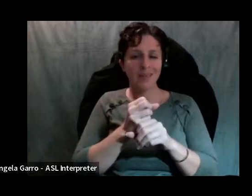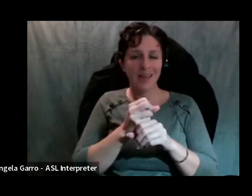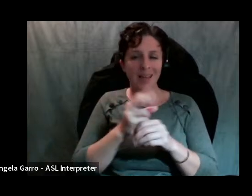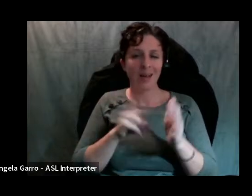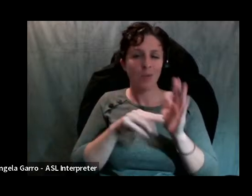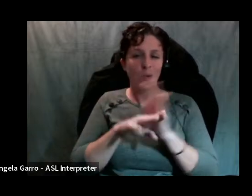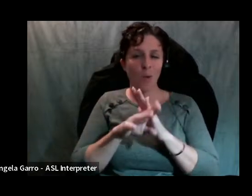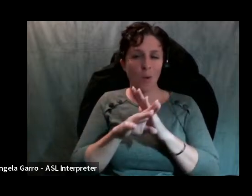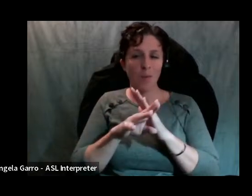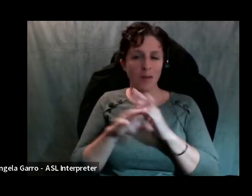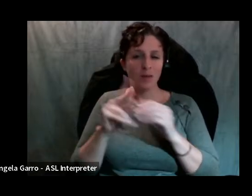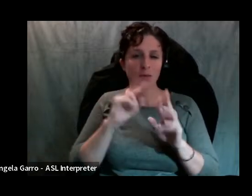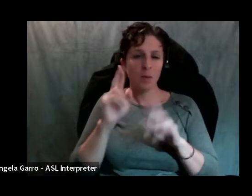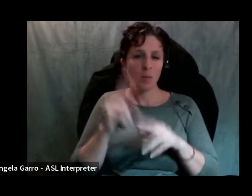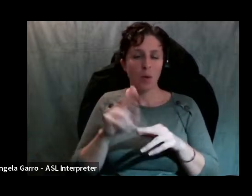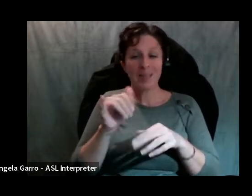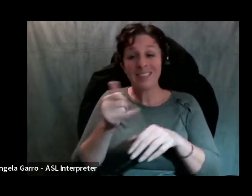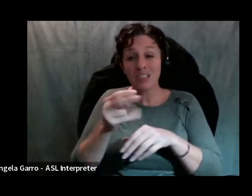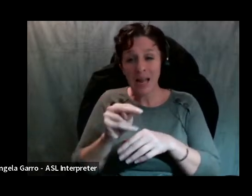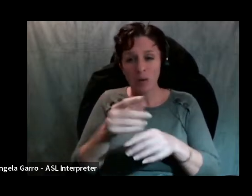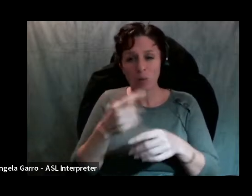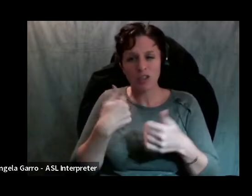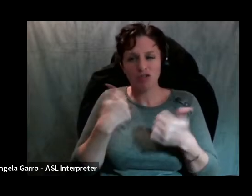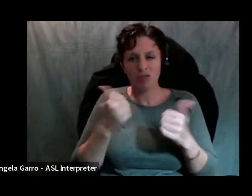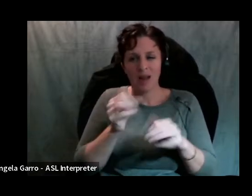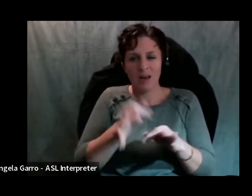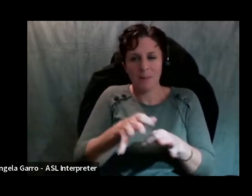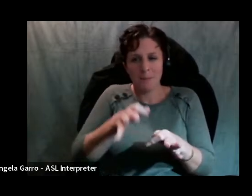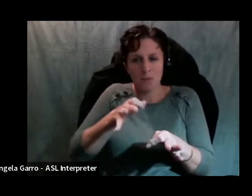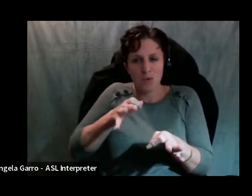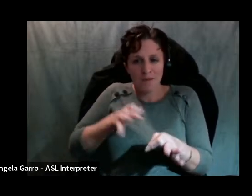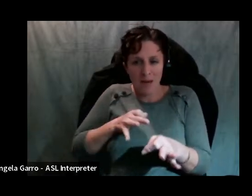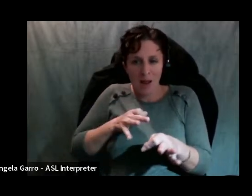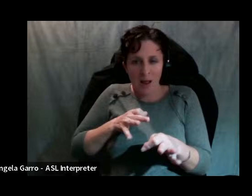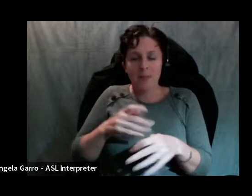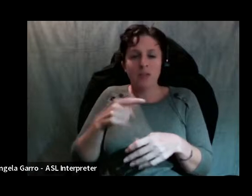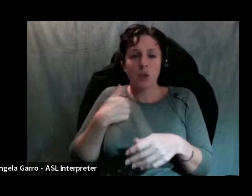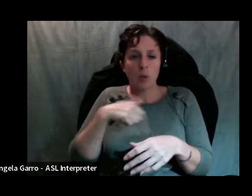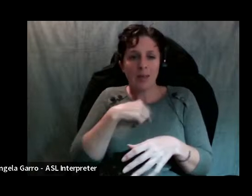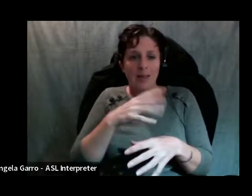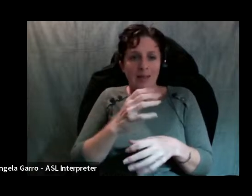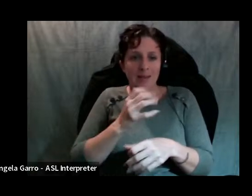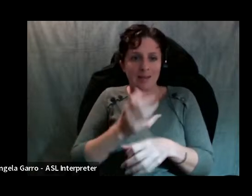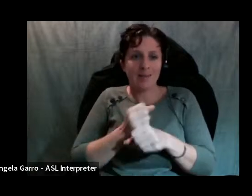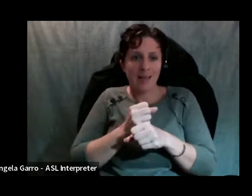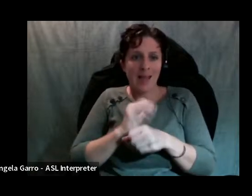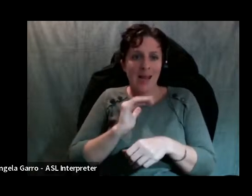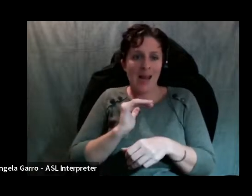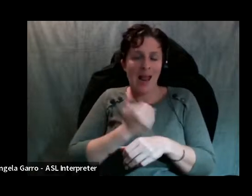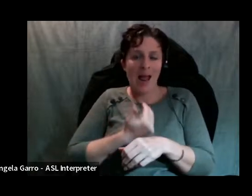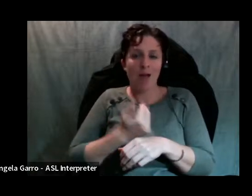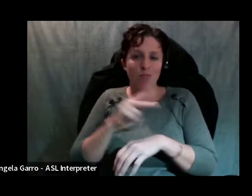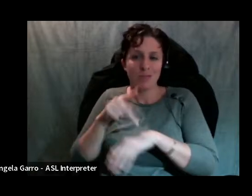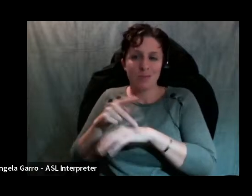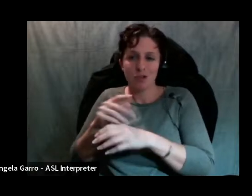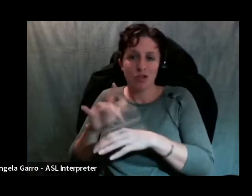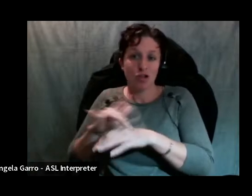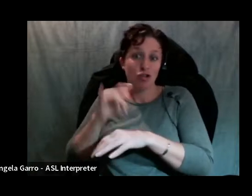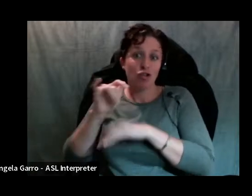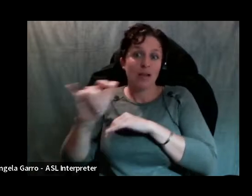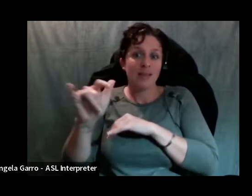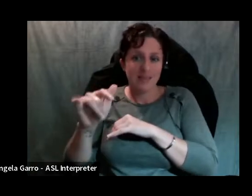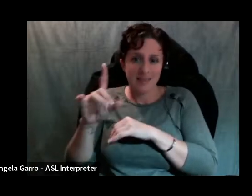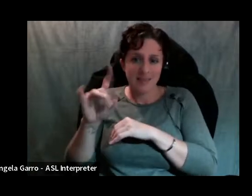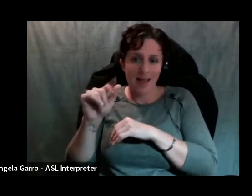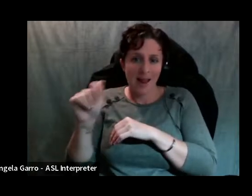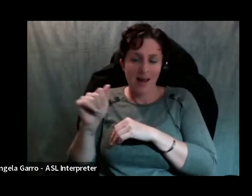January. We're trying to move that up to really get our principals the earliest data we can. We actually